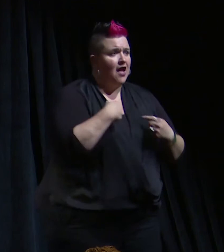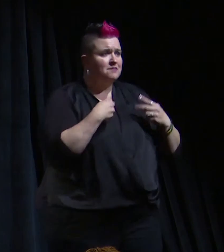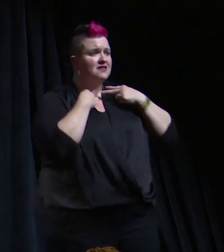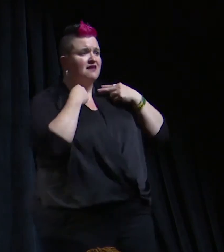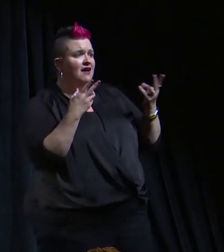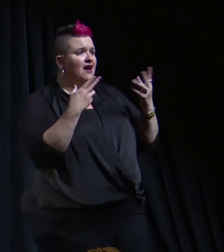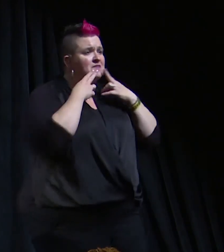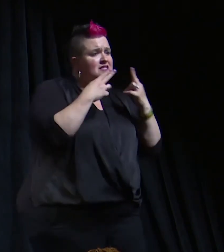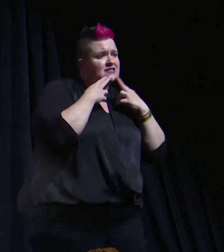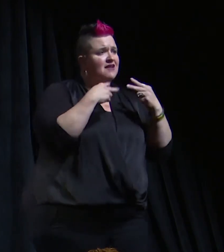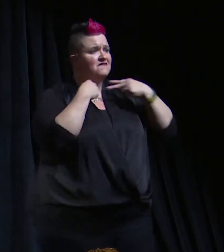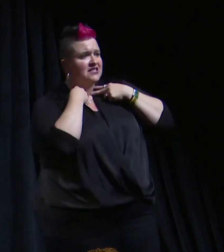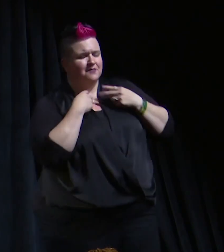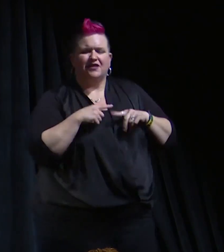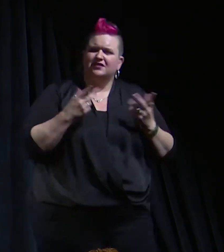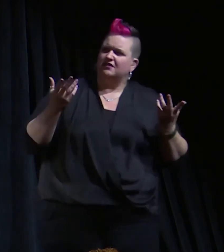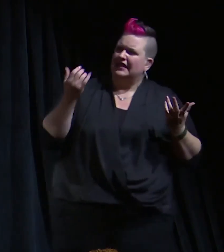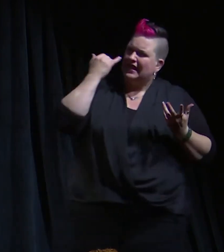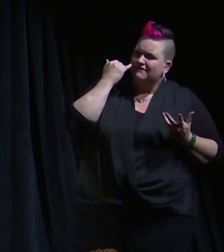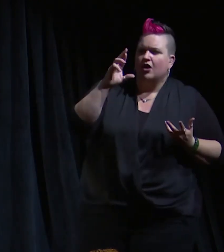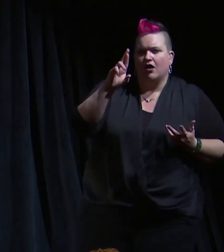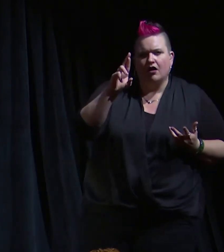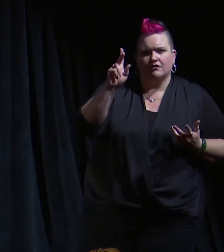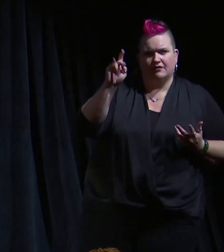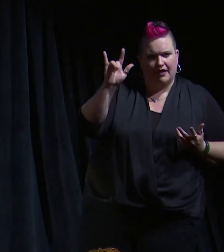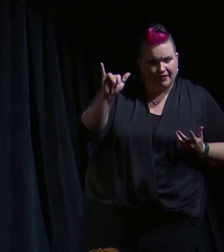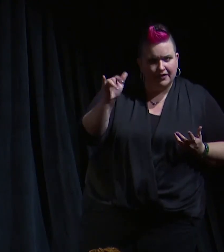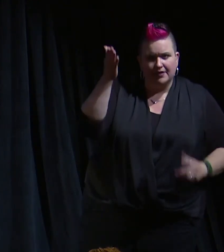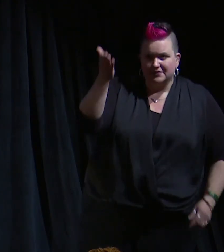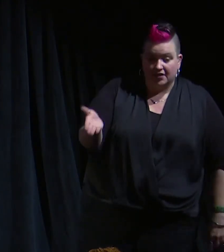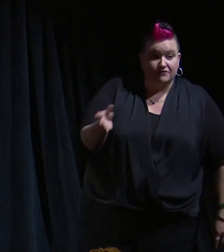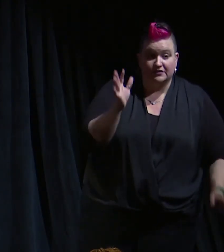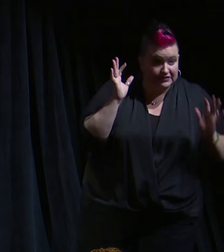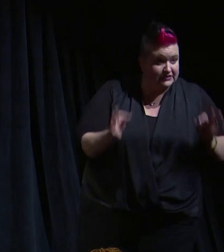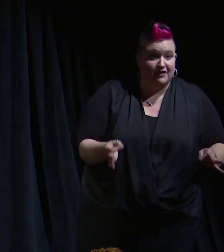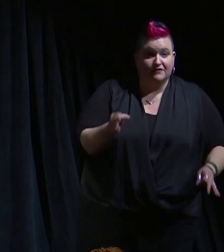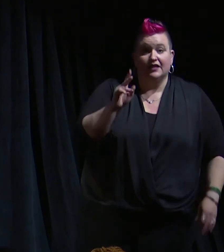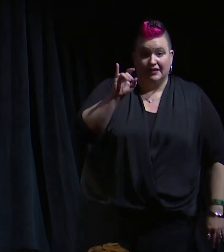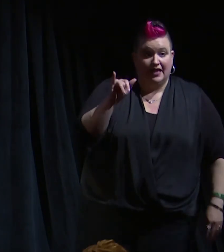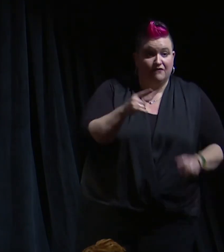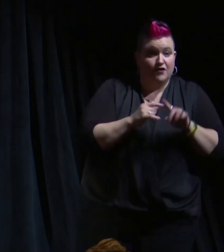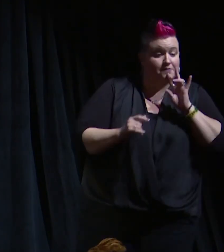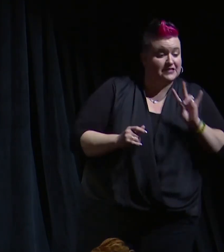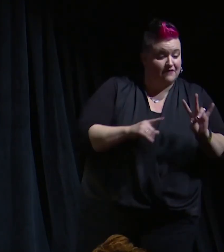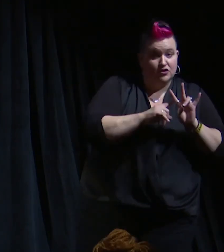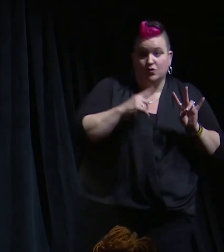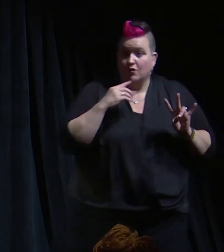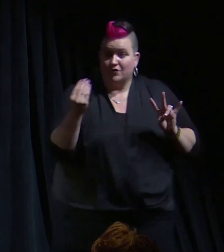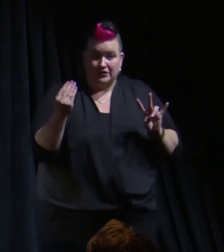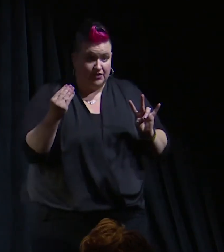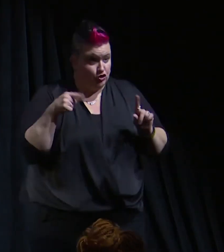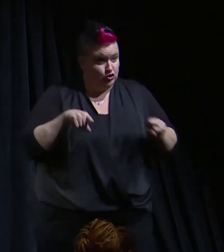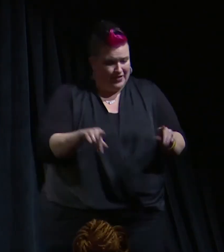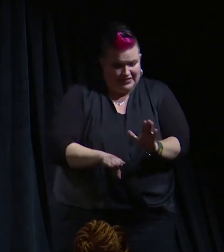victim. And I thought, what if R. Kelly, who absolutely was a victim of sexual assault from 7 to 14, formative